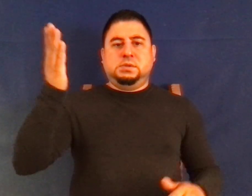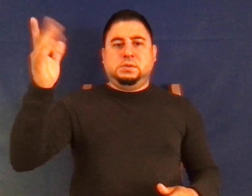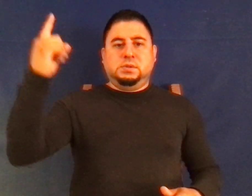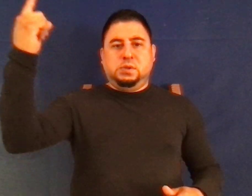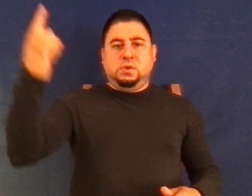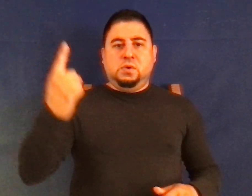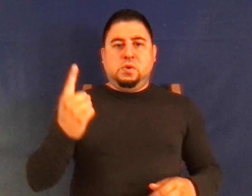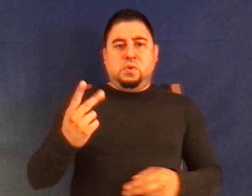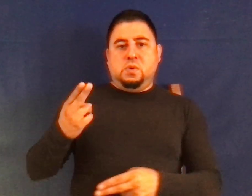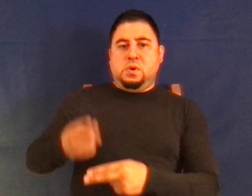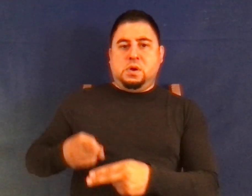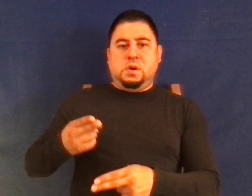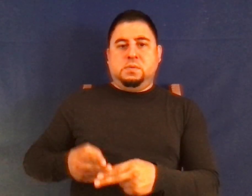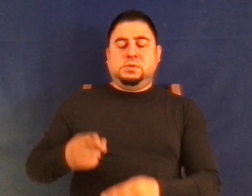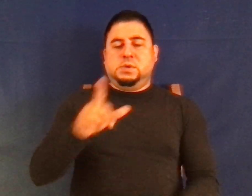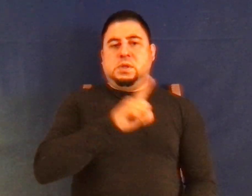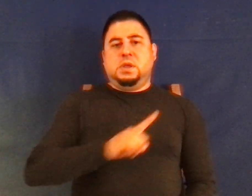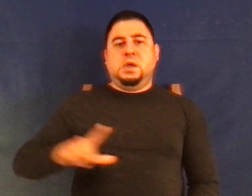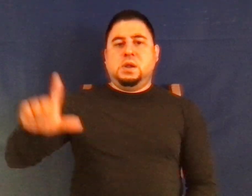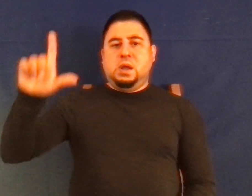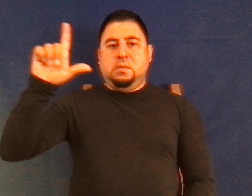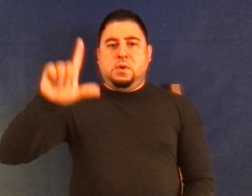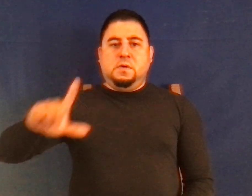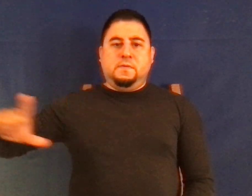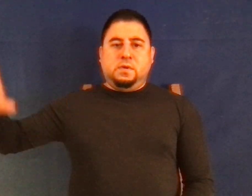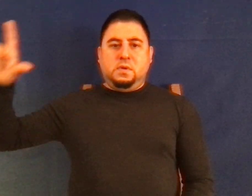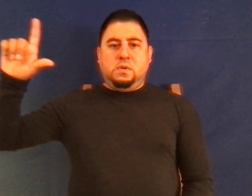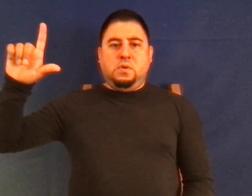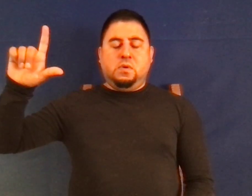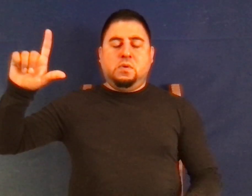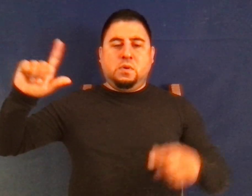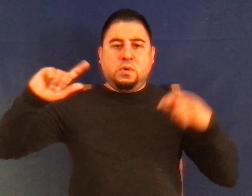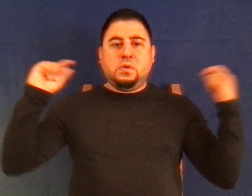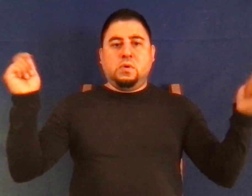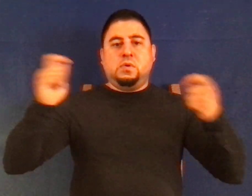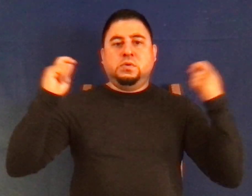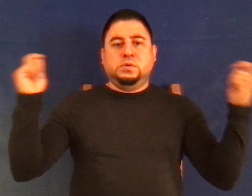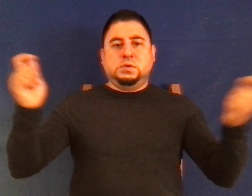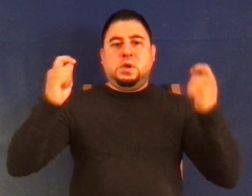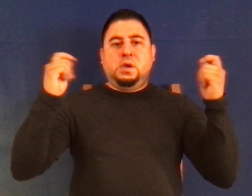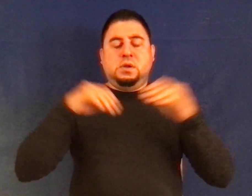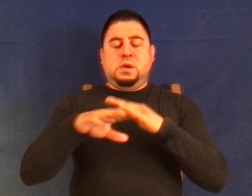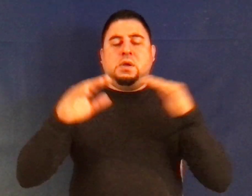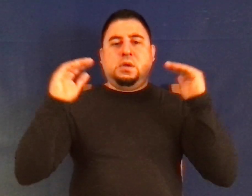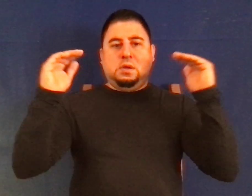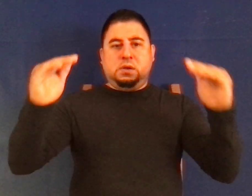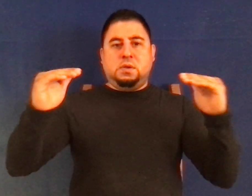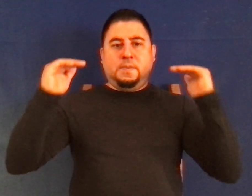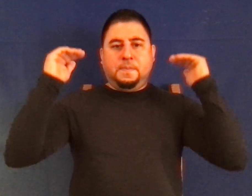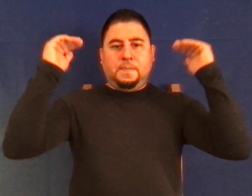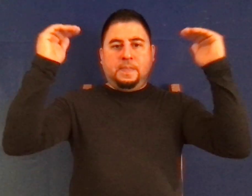is he who comes in the name of the Lord. Hosanna in